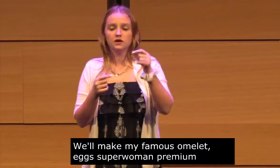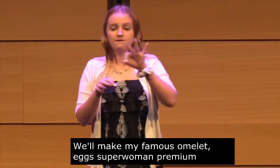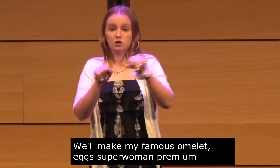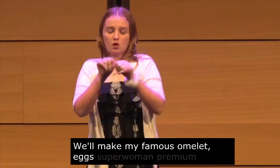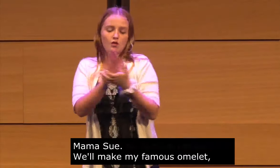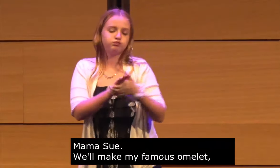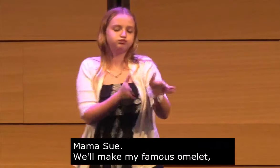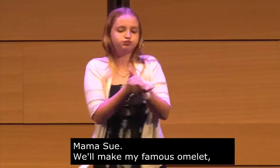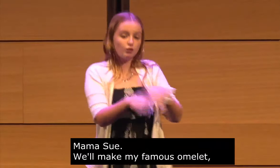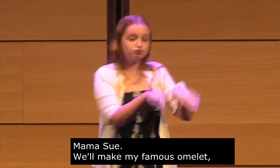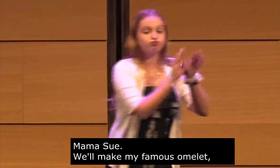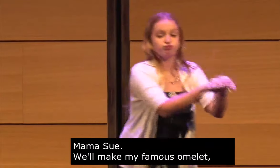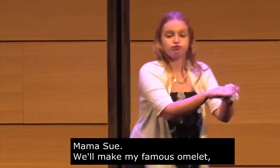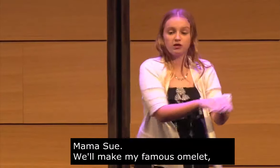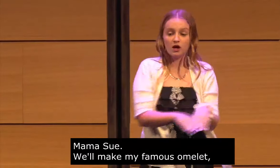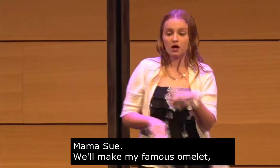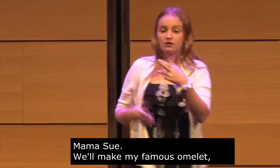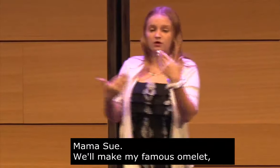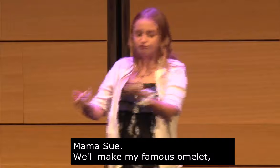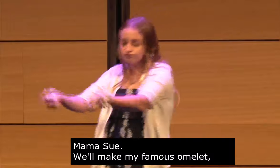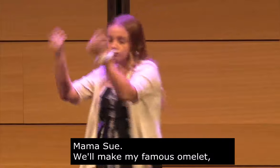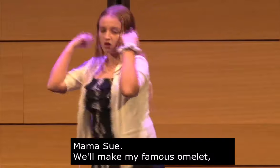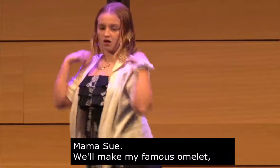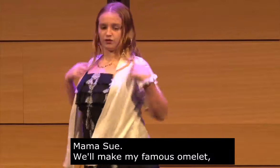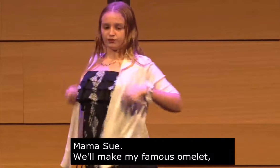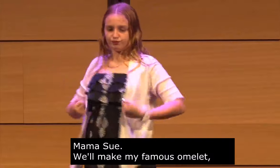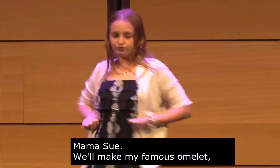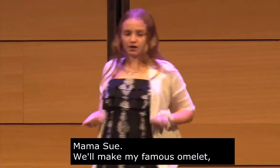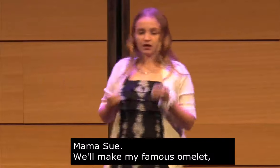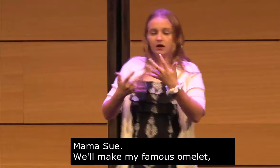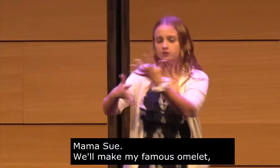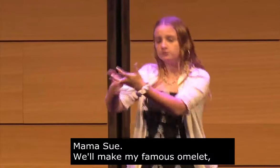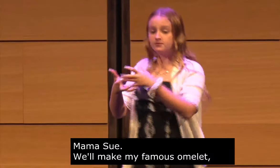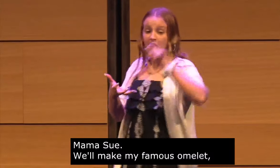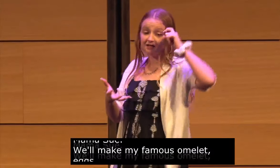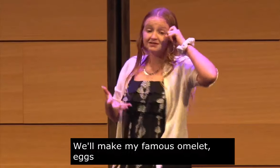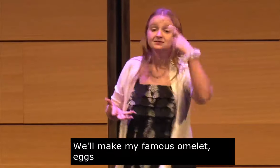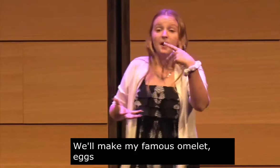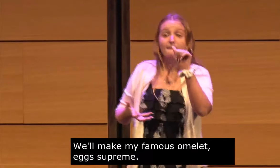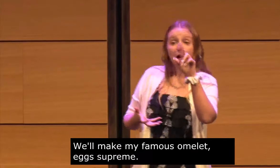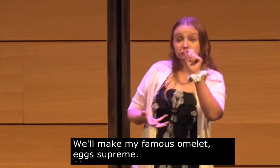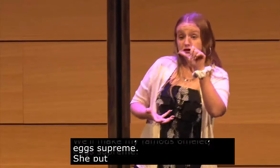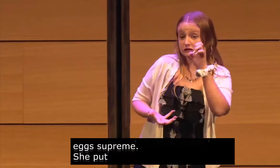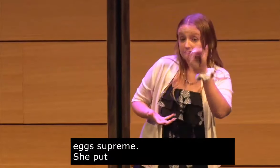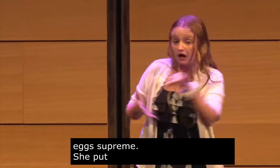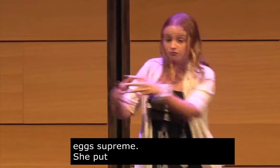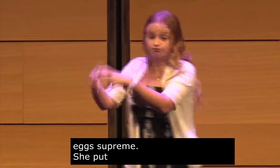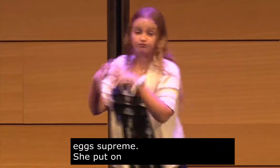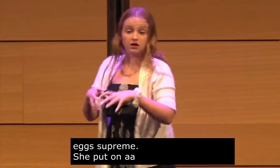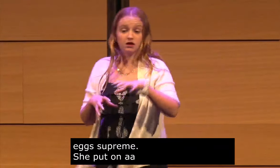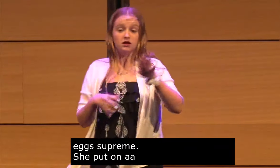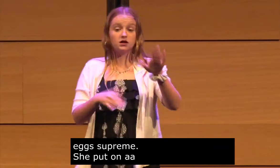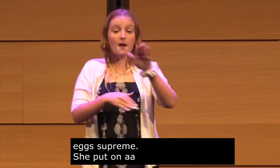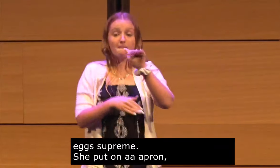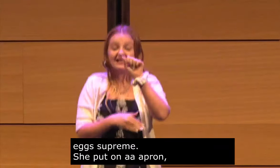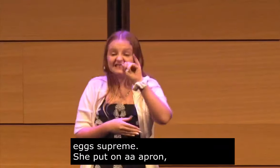Tootie took off her shoes. She put on an apron. She called for eggs. She called for onions. She called for